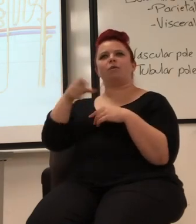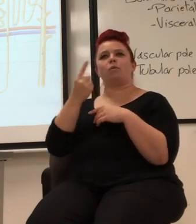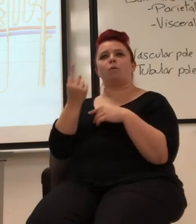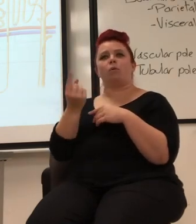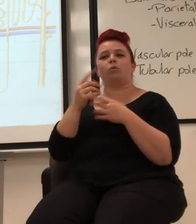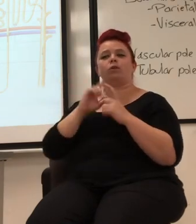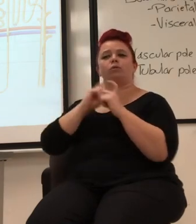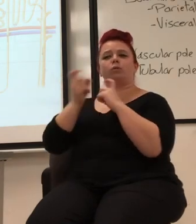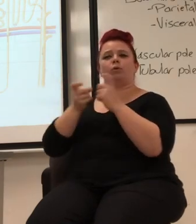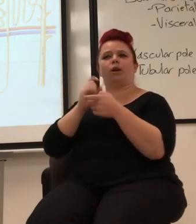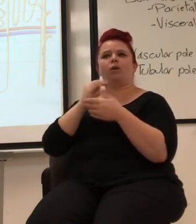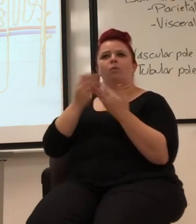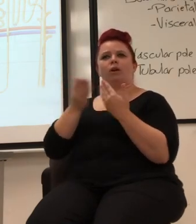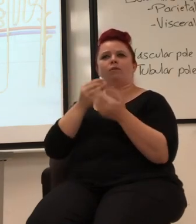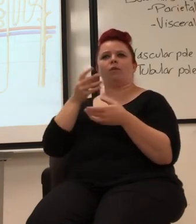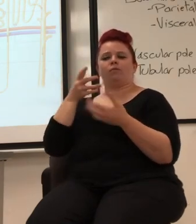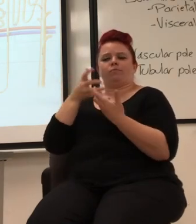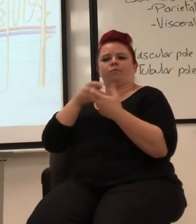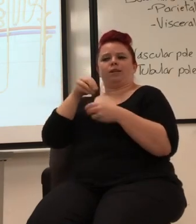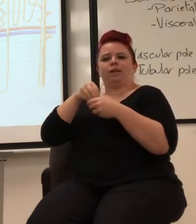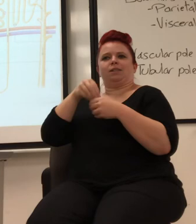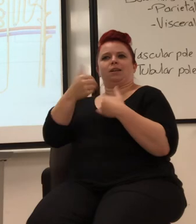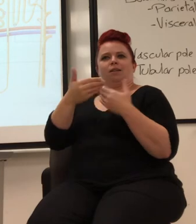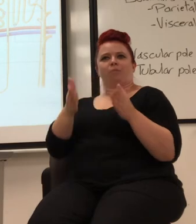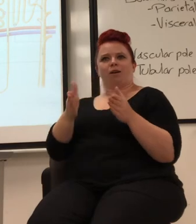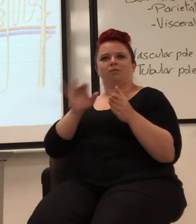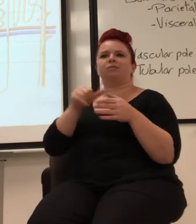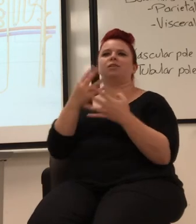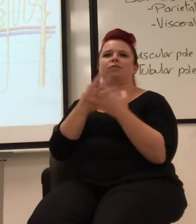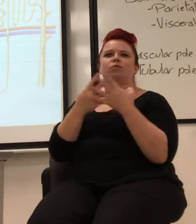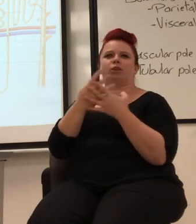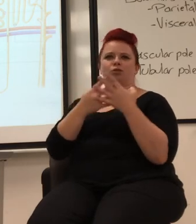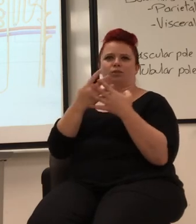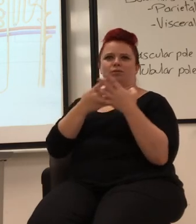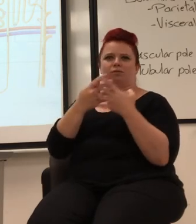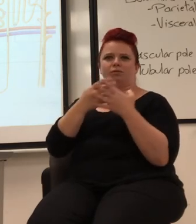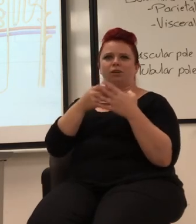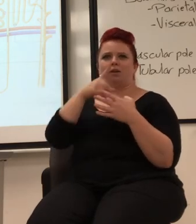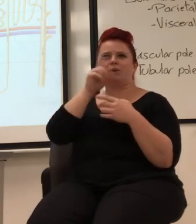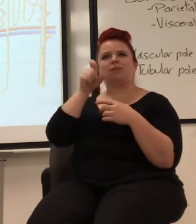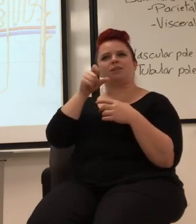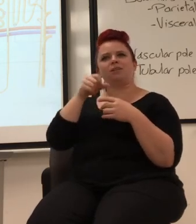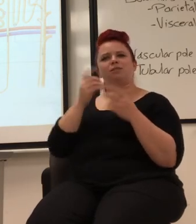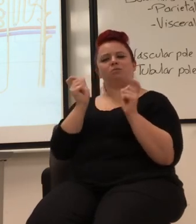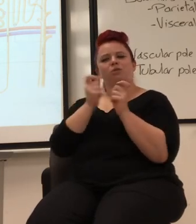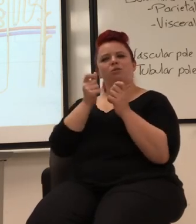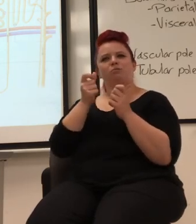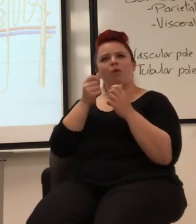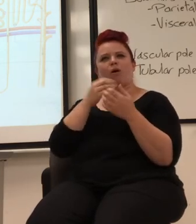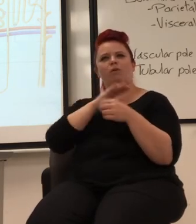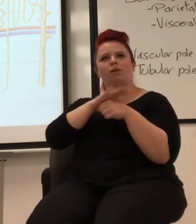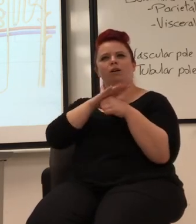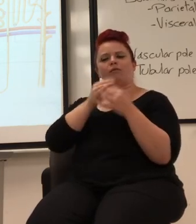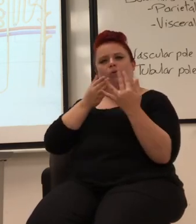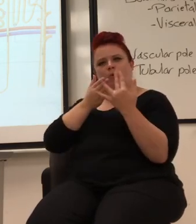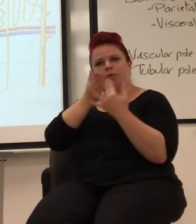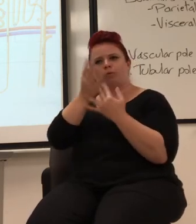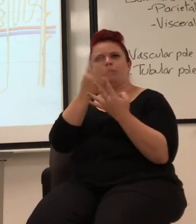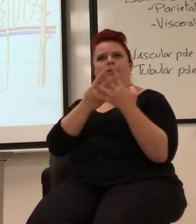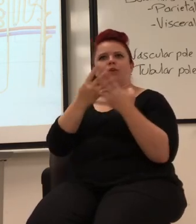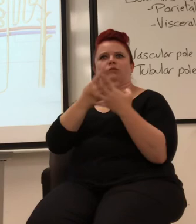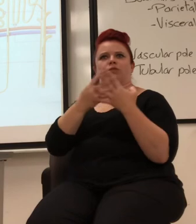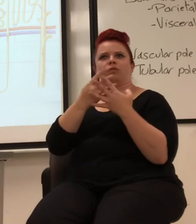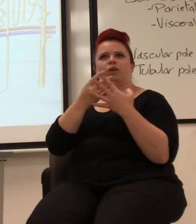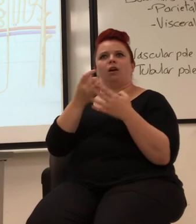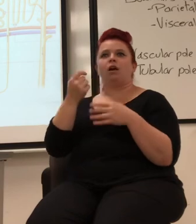Filtration. Filtration. Small enough to fit in the box. Okay, filtration. All right, so I leave it there. And it's like, for a couple